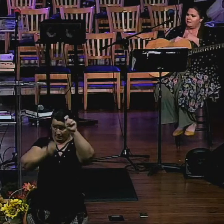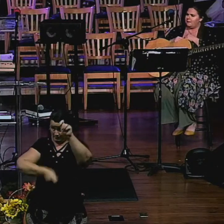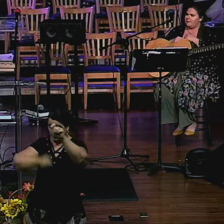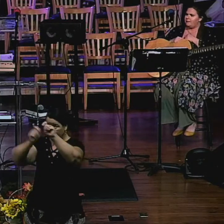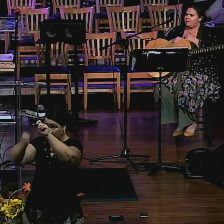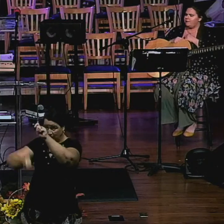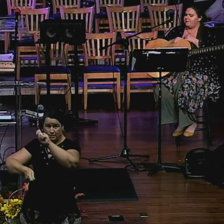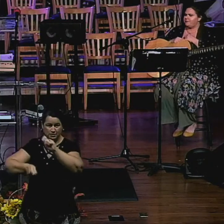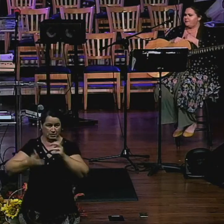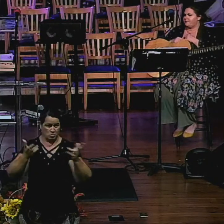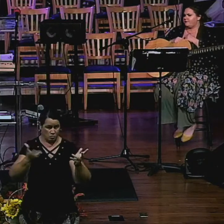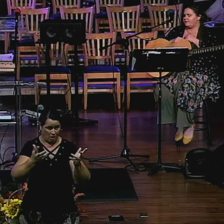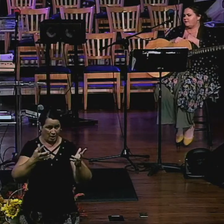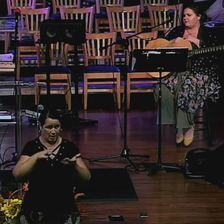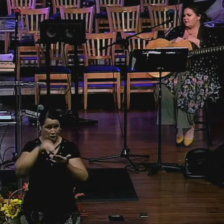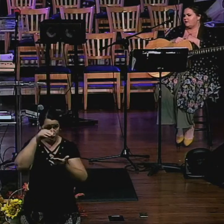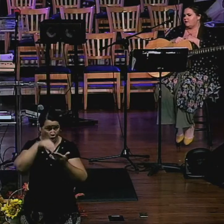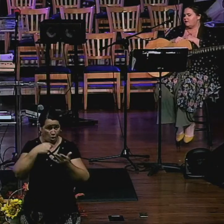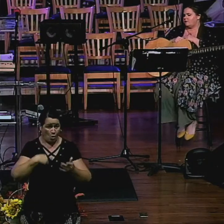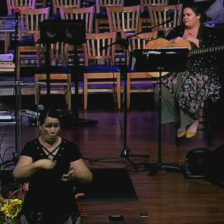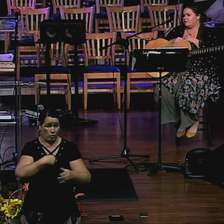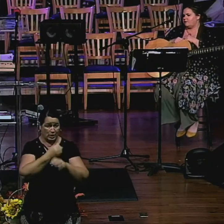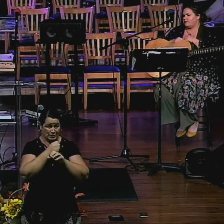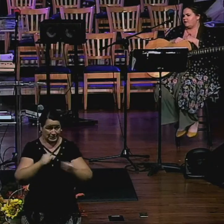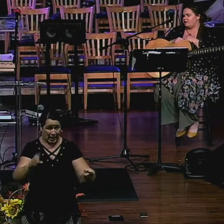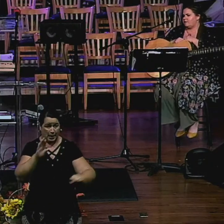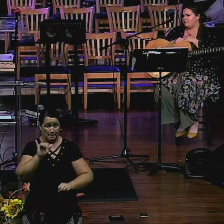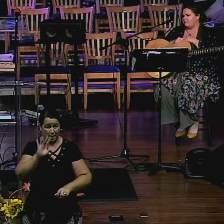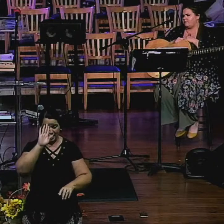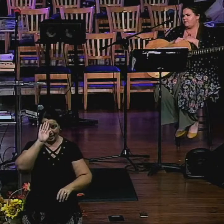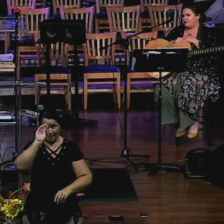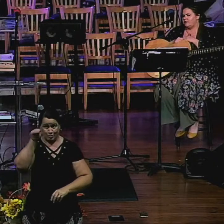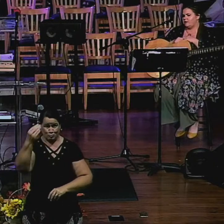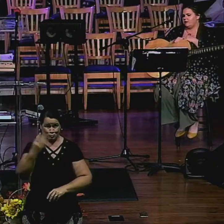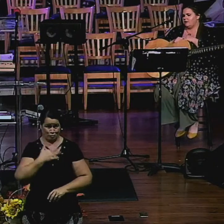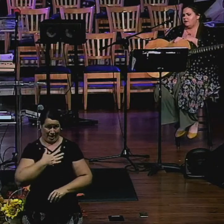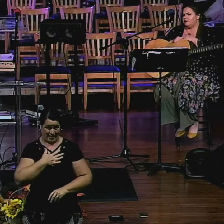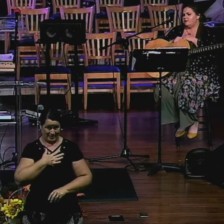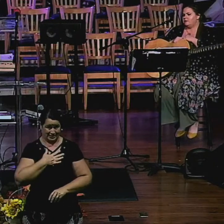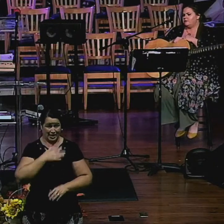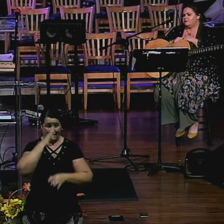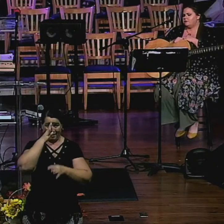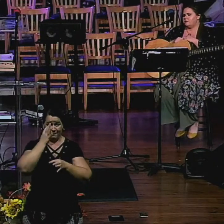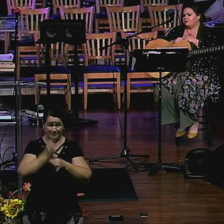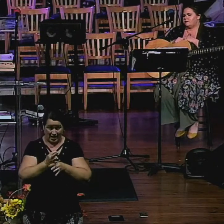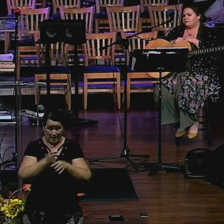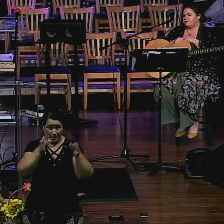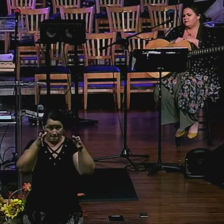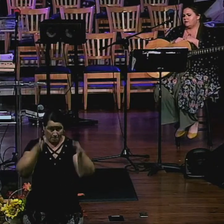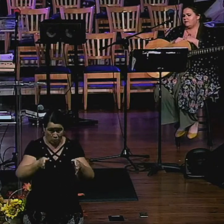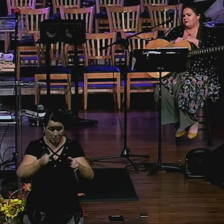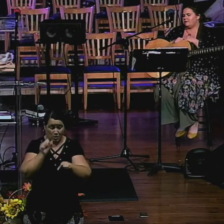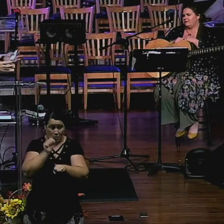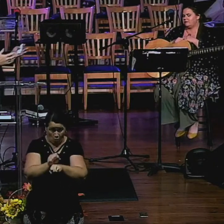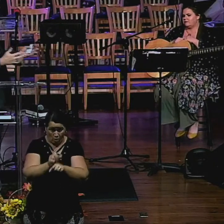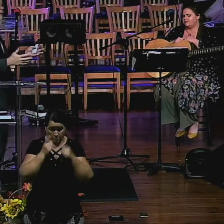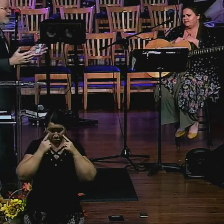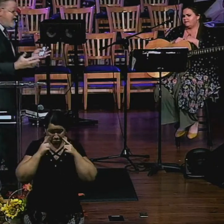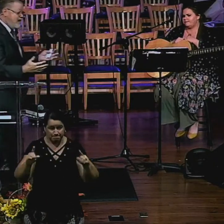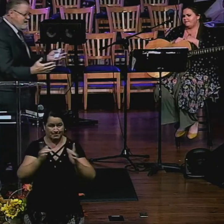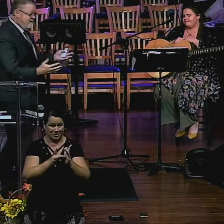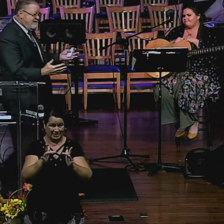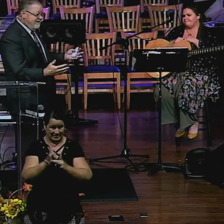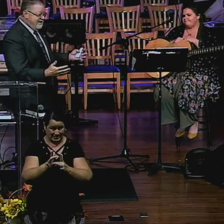saved by grace alone, through faith alone, in the person and work of Jesus Christ alone. He got